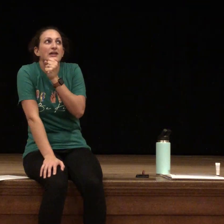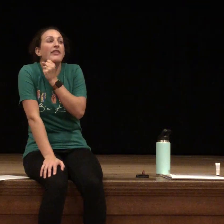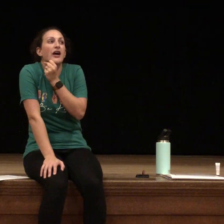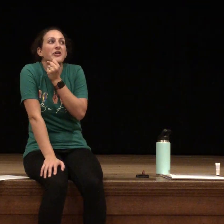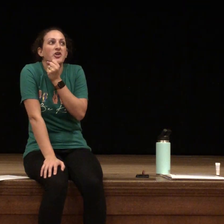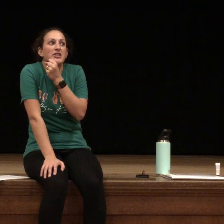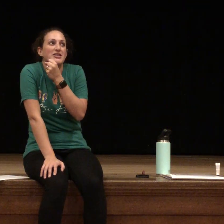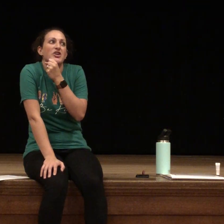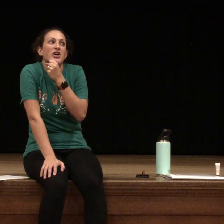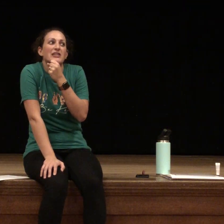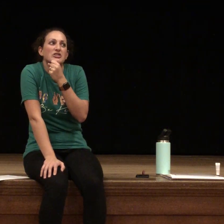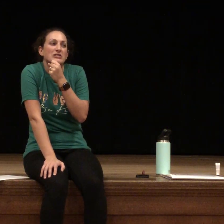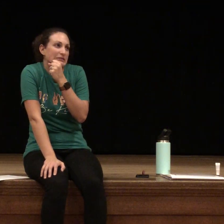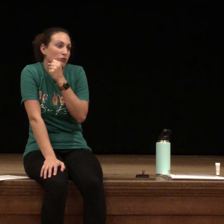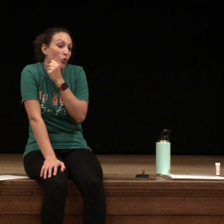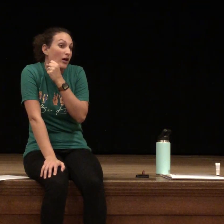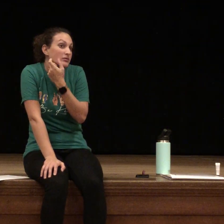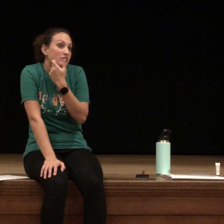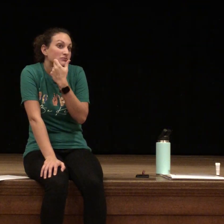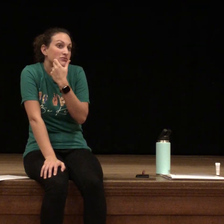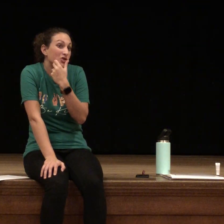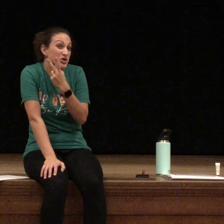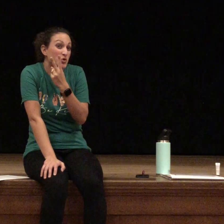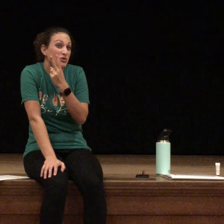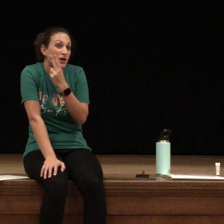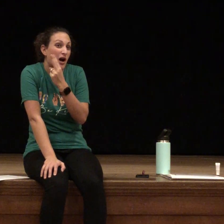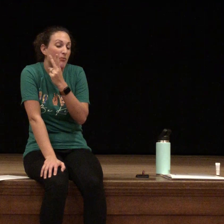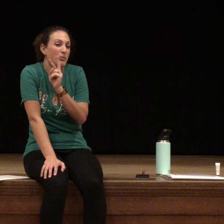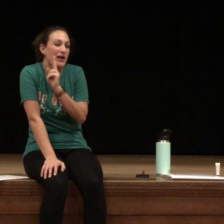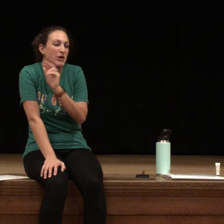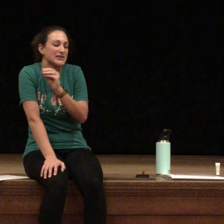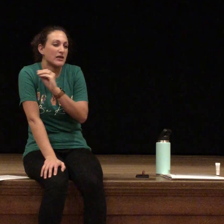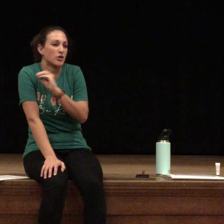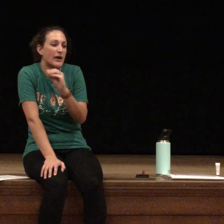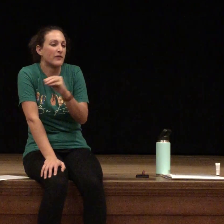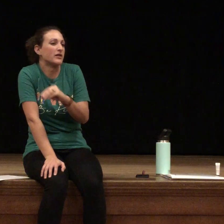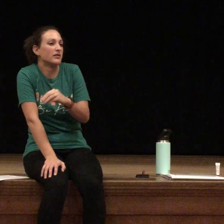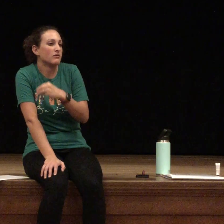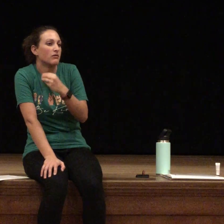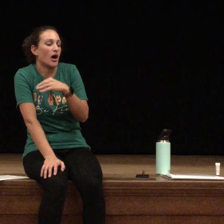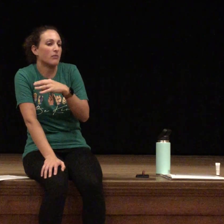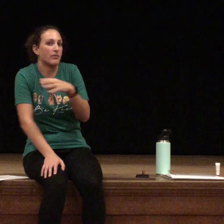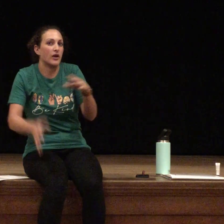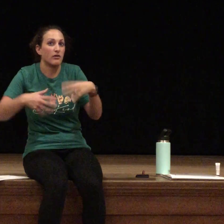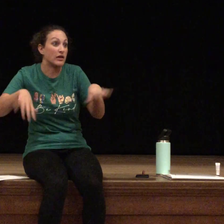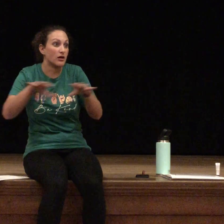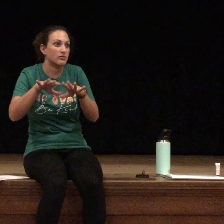I think I already looked this year, and there's one or two, because I think they're renovated their theater.